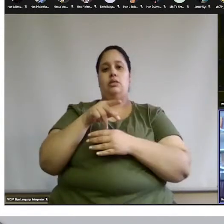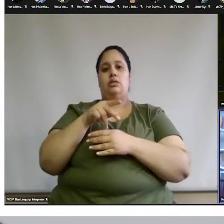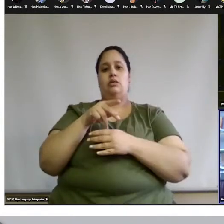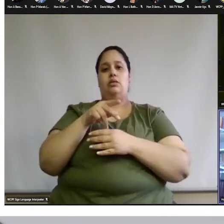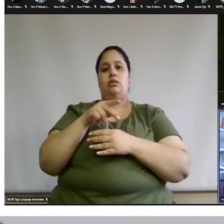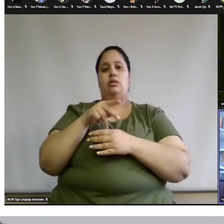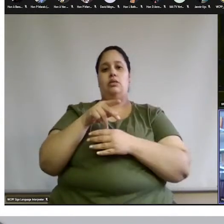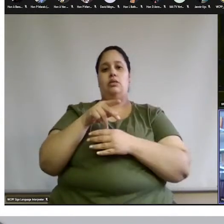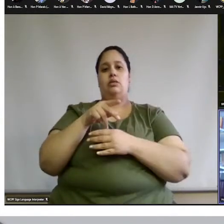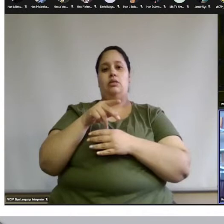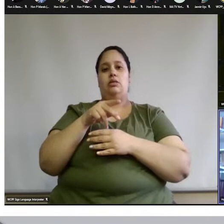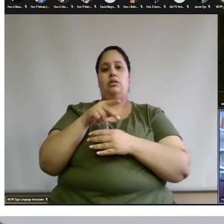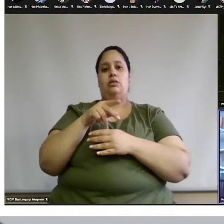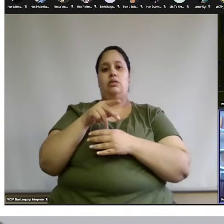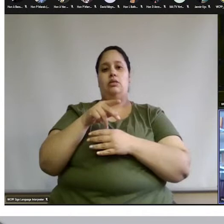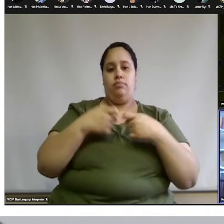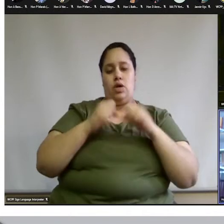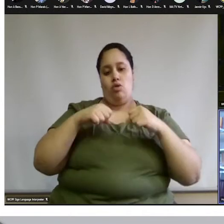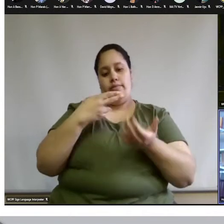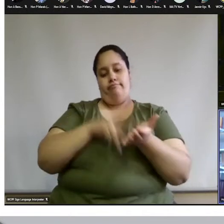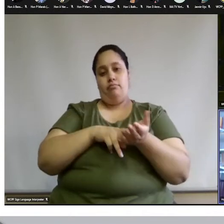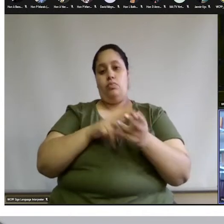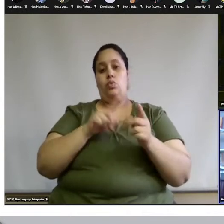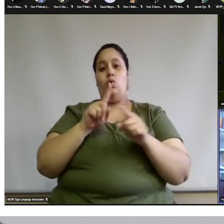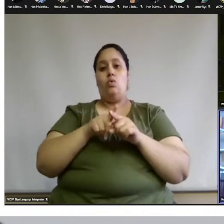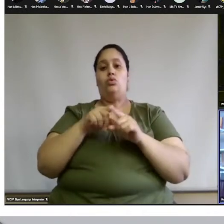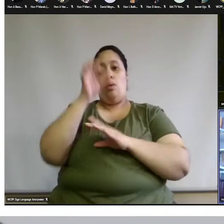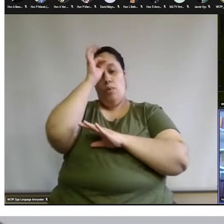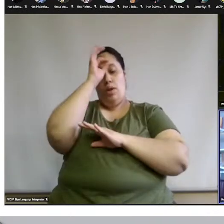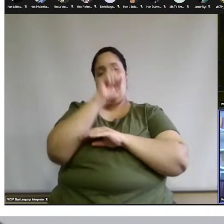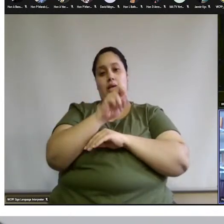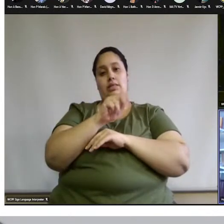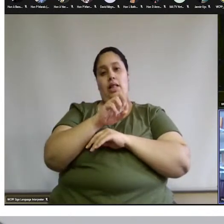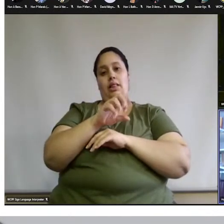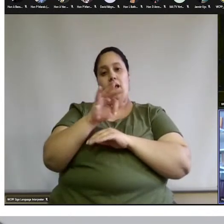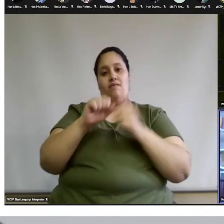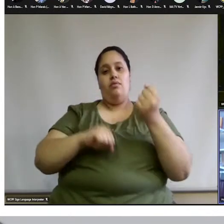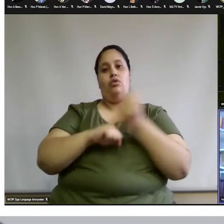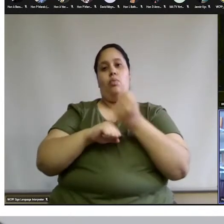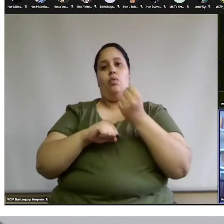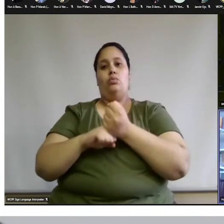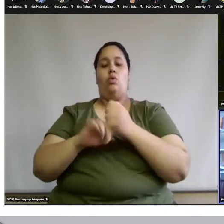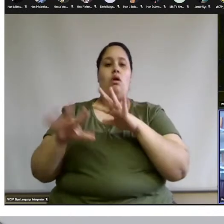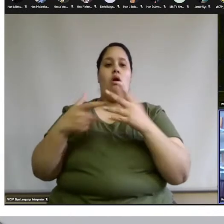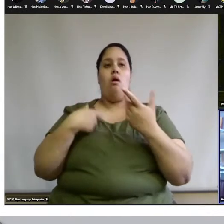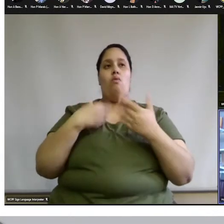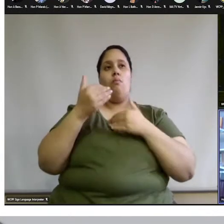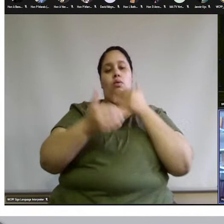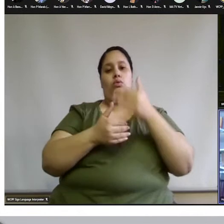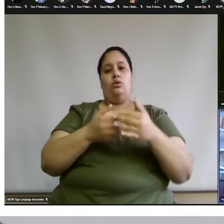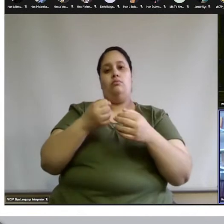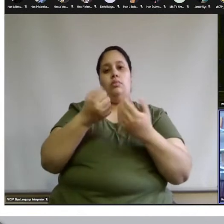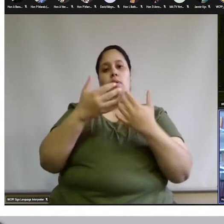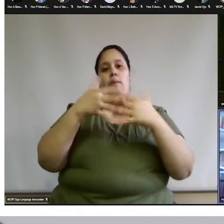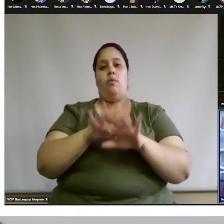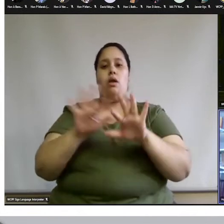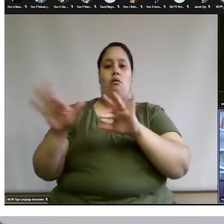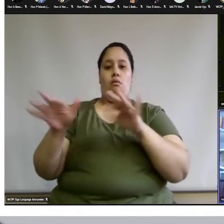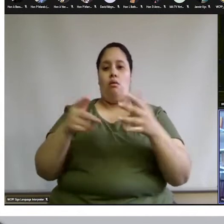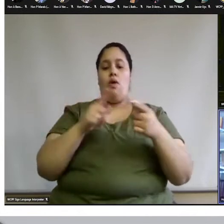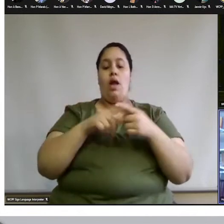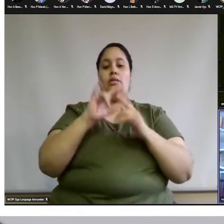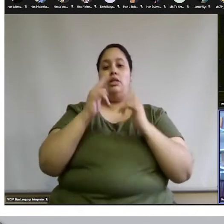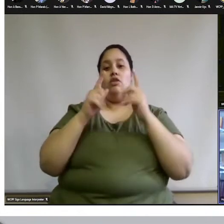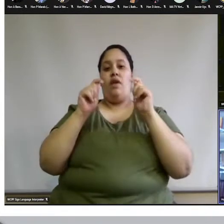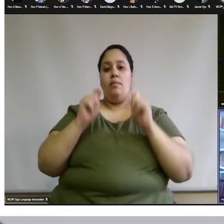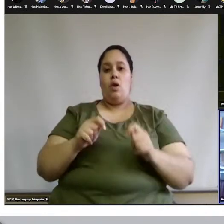The SAPS and law enforcement, as well as the SANDF, also assisted during the enforcement progress, and the City of Cape Town and the Department of